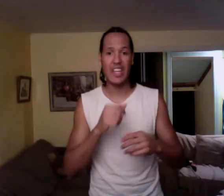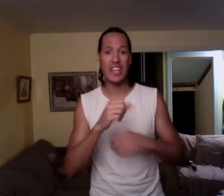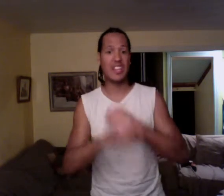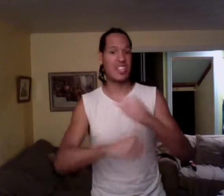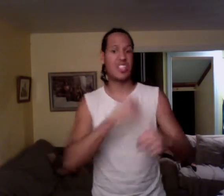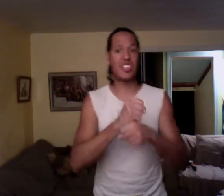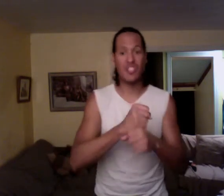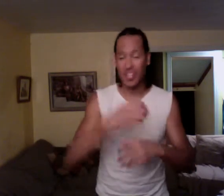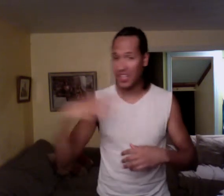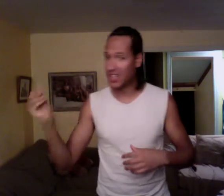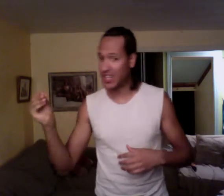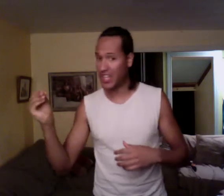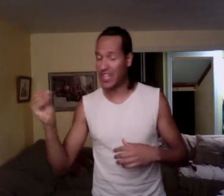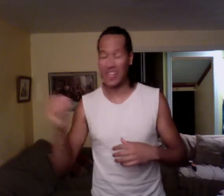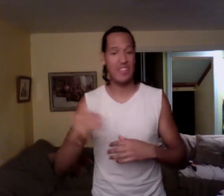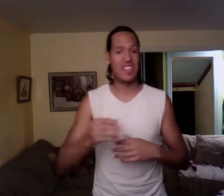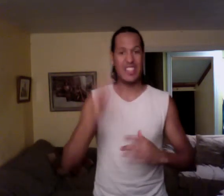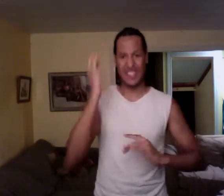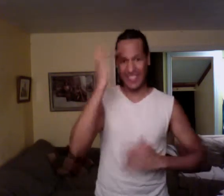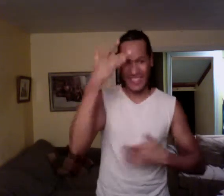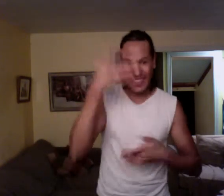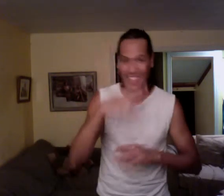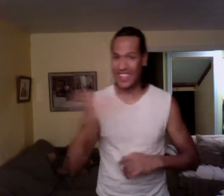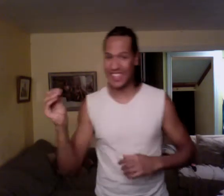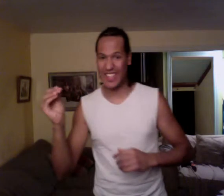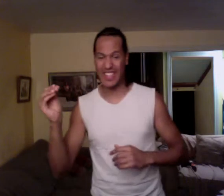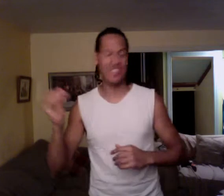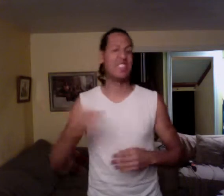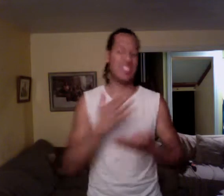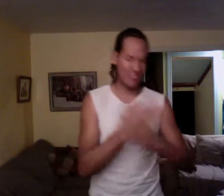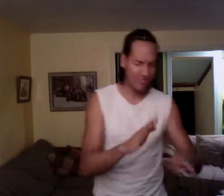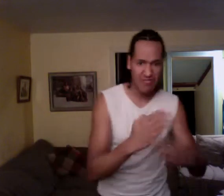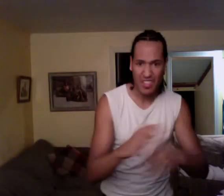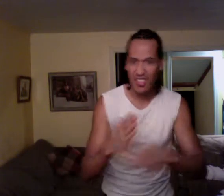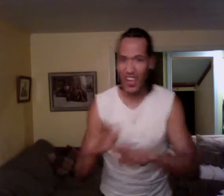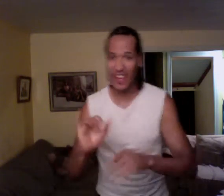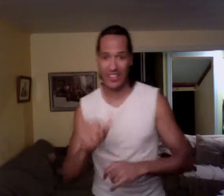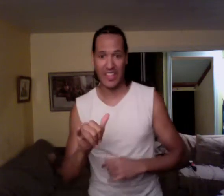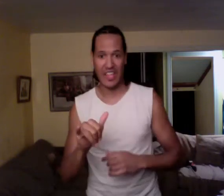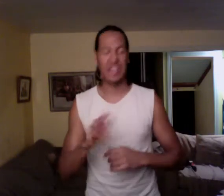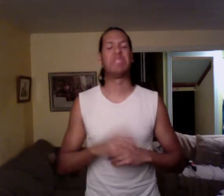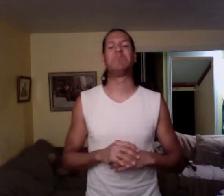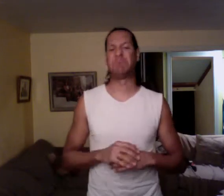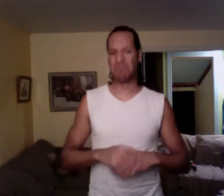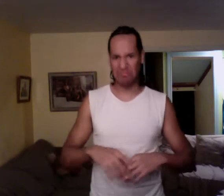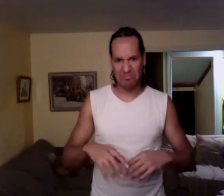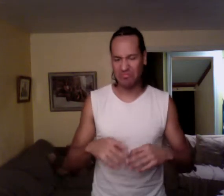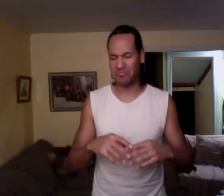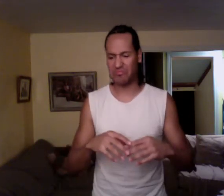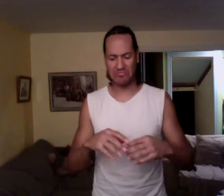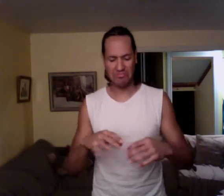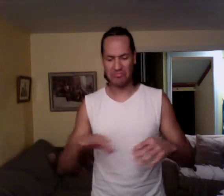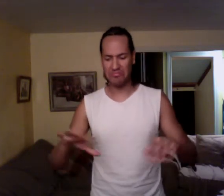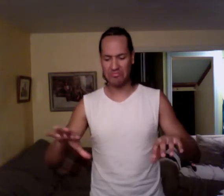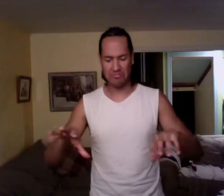And also if you have situations where perhaps a corporation does different jobs, it will be